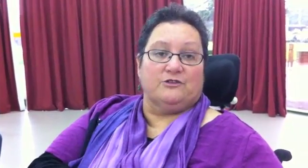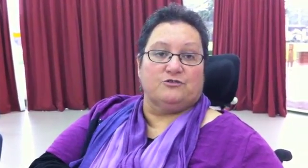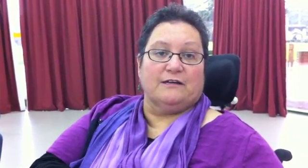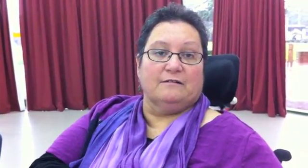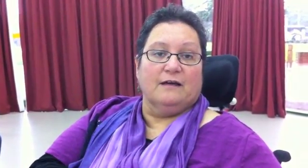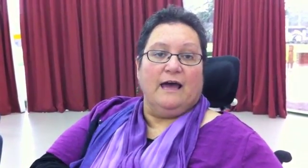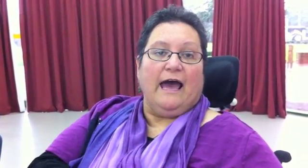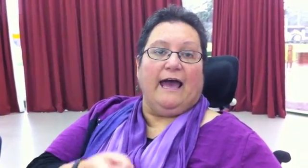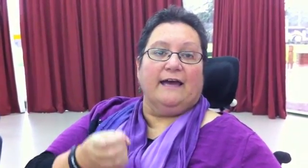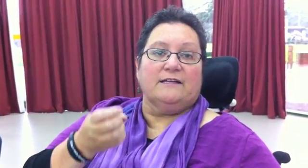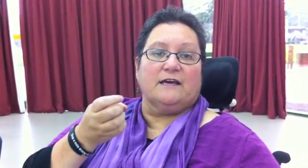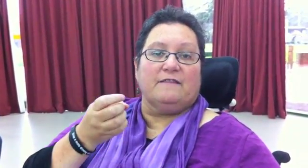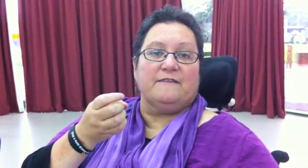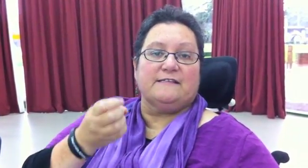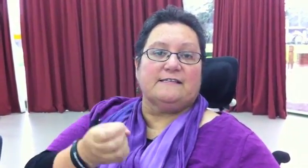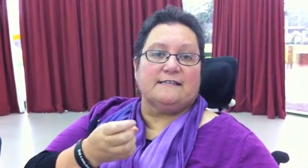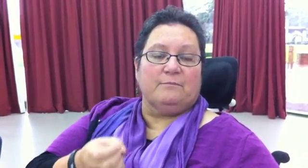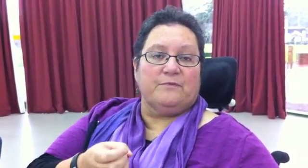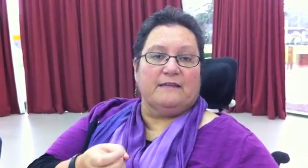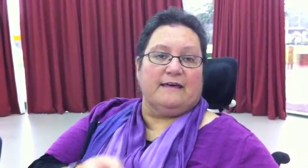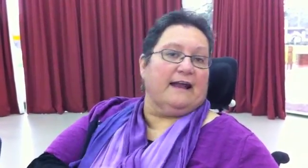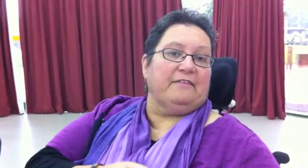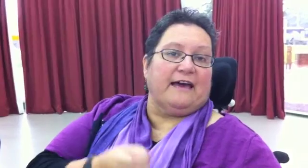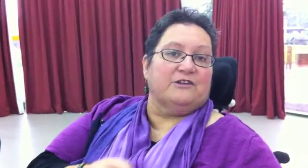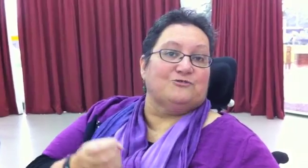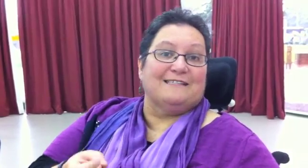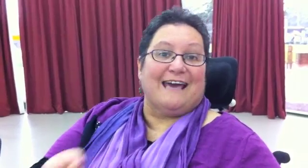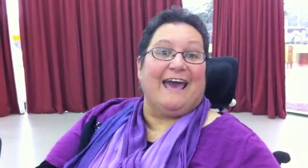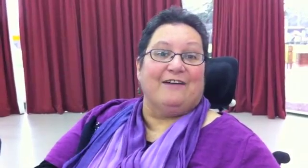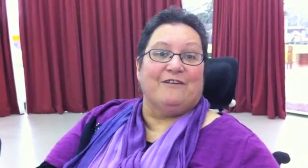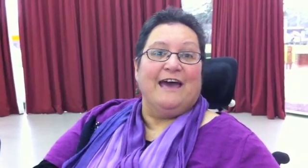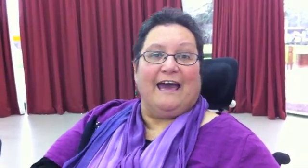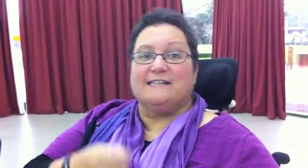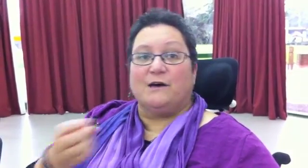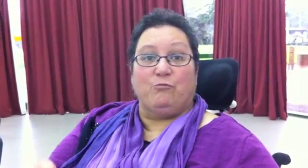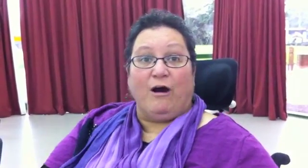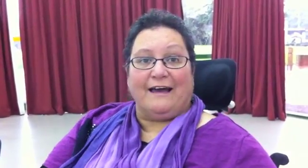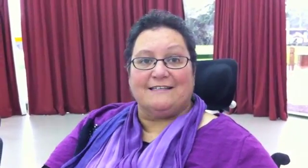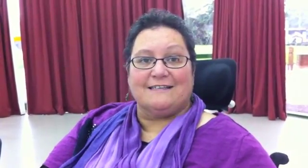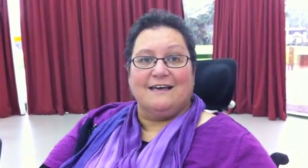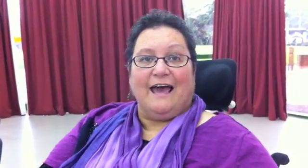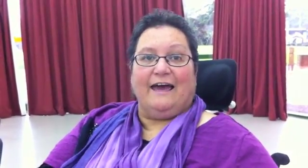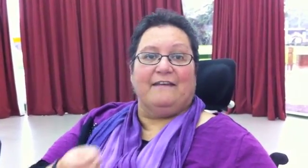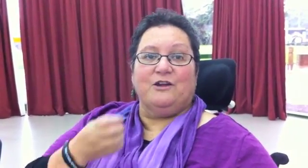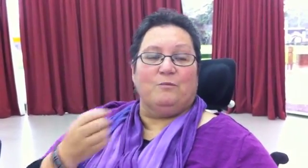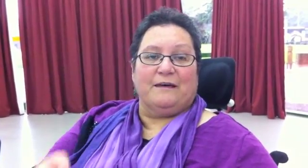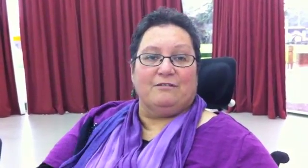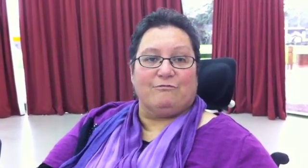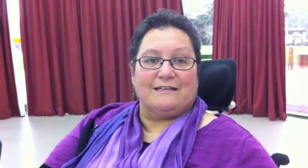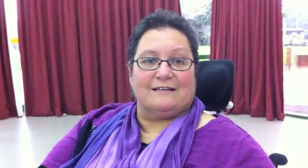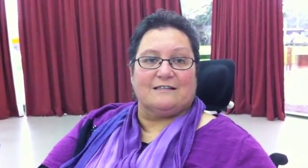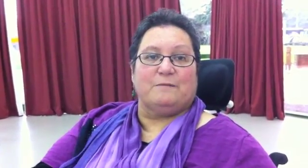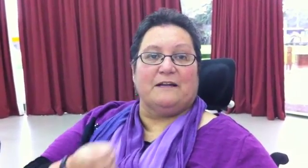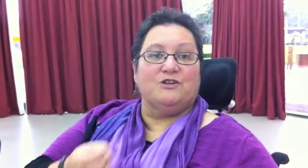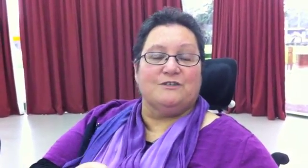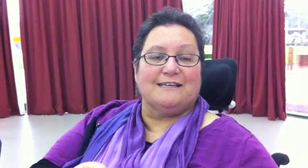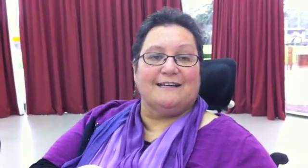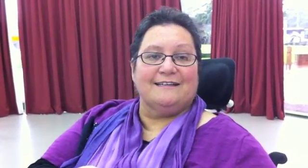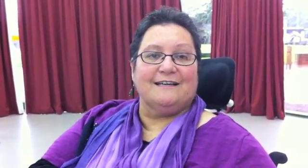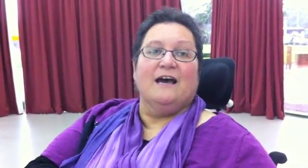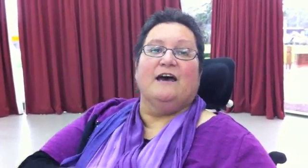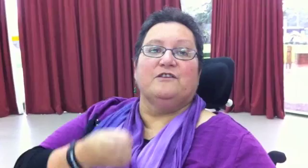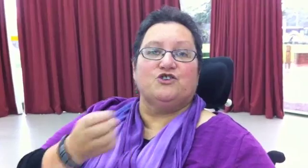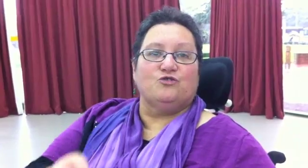the whole country. And this is something that other countries have as a right, and they're not being threatened. But in